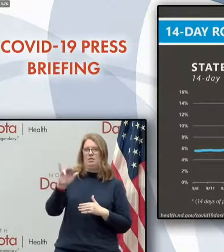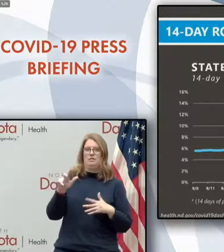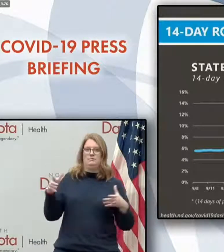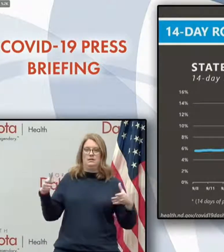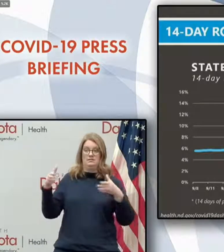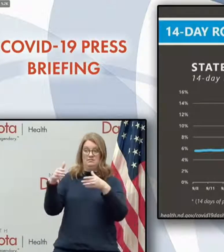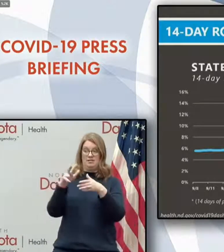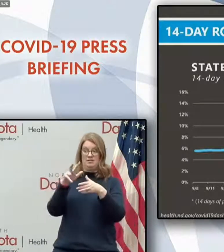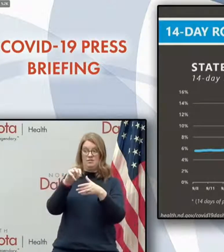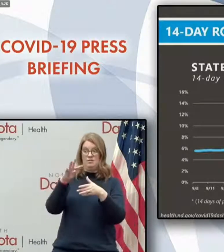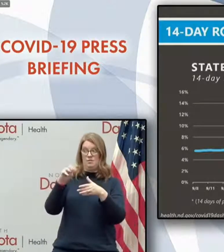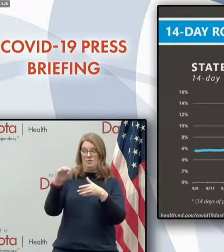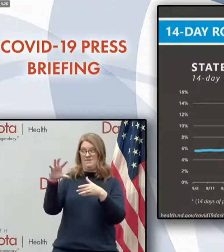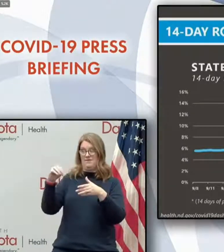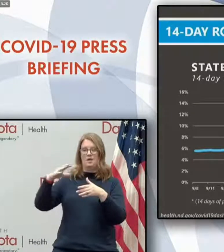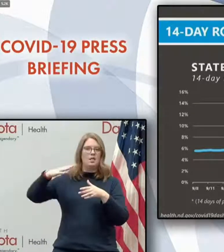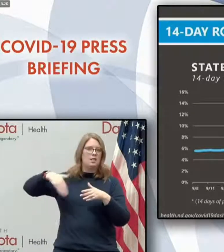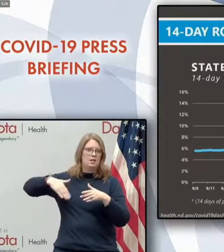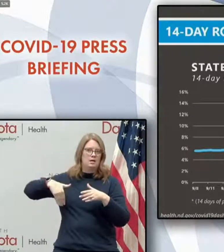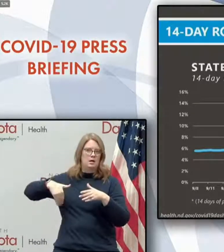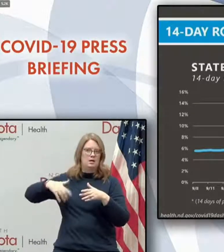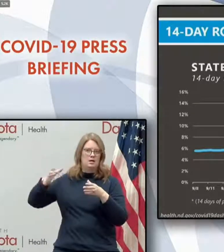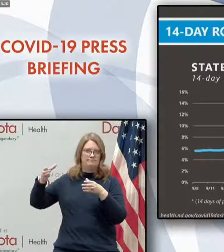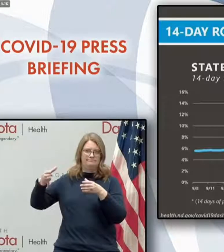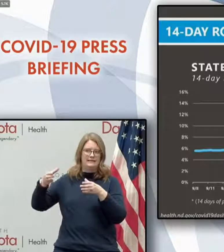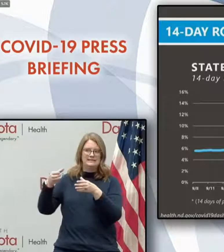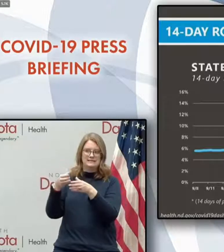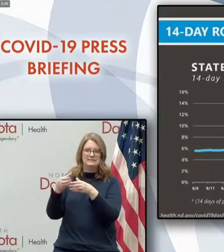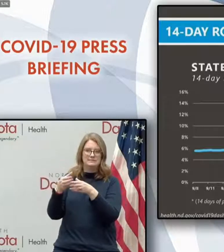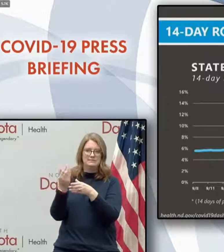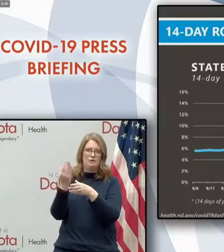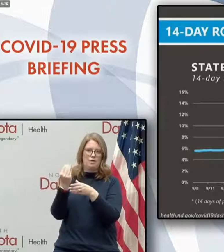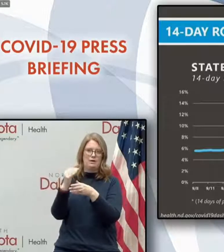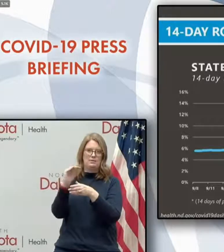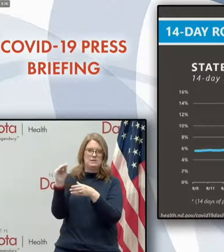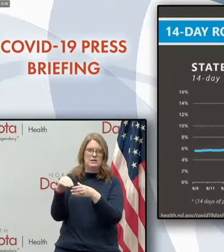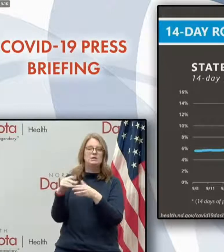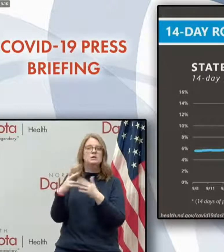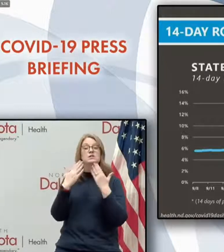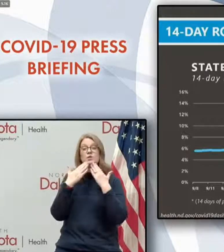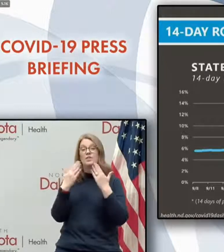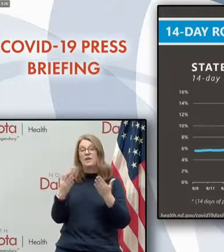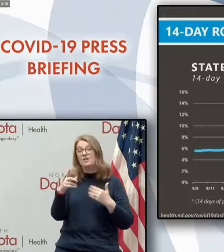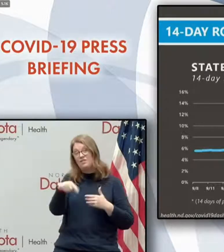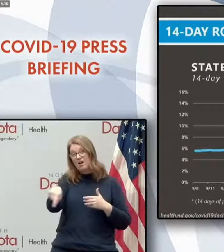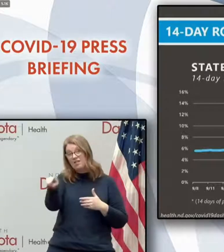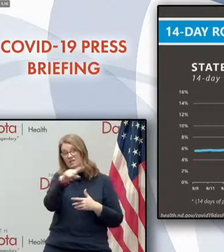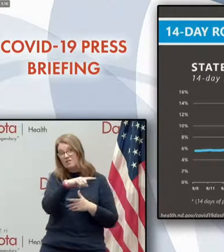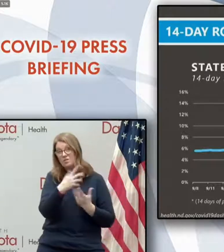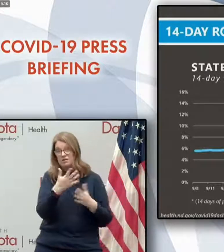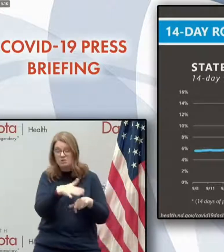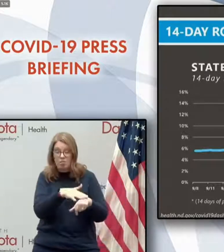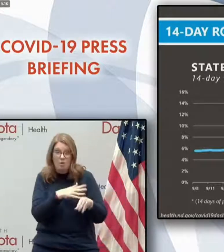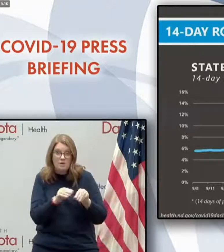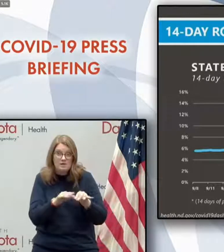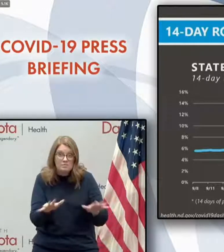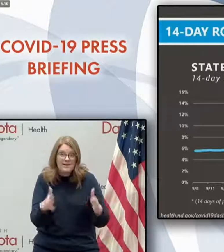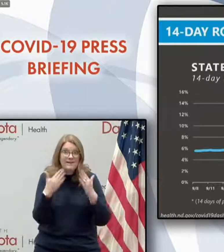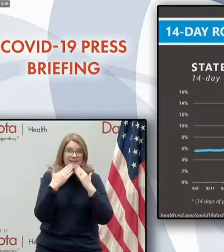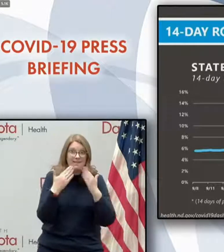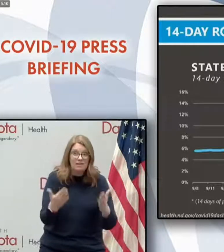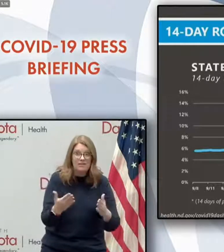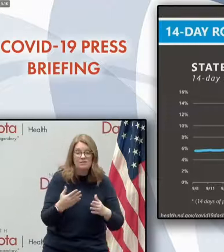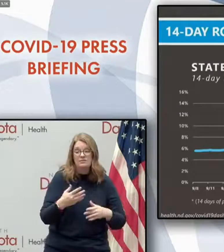positive like some other states have. So thank you, North Dakotans, for everyone who's been doing their part to help slow the spread. But we